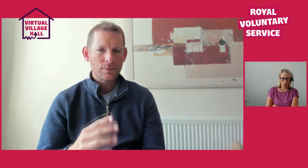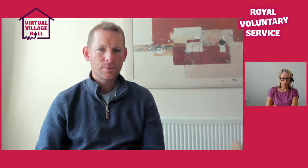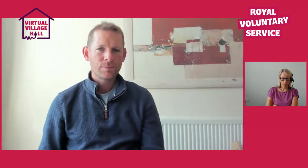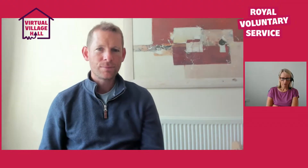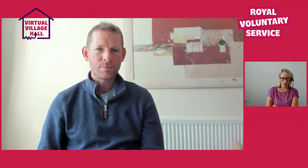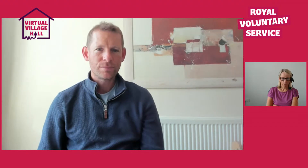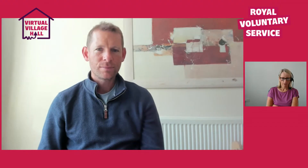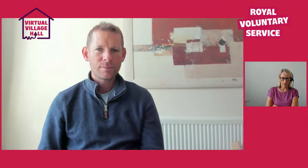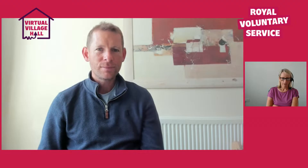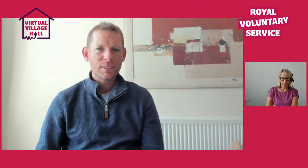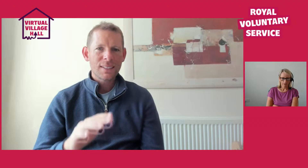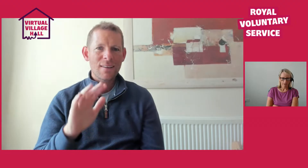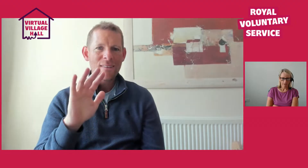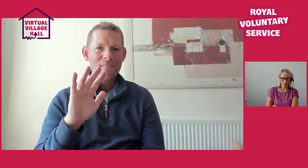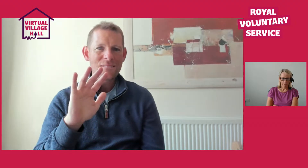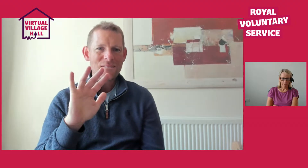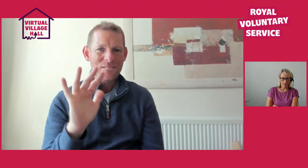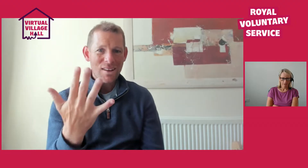4 o'clock,